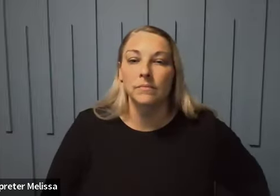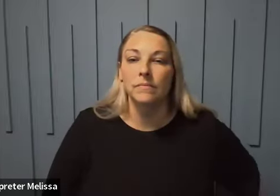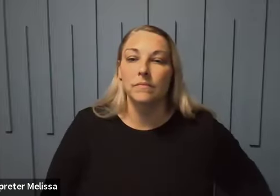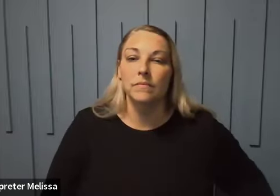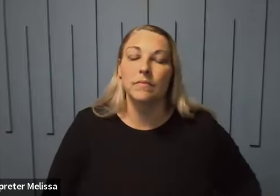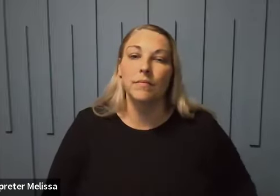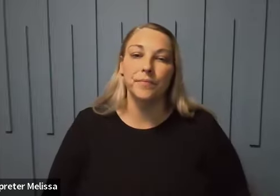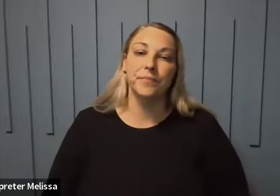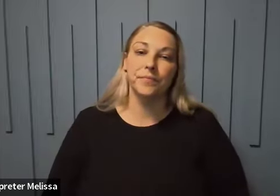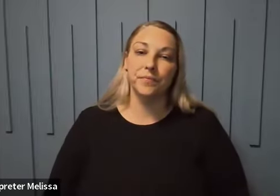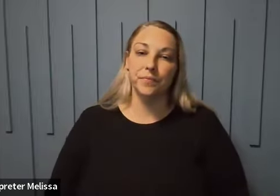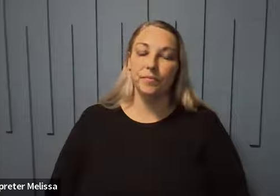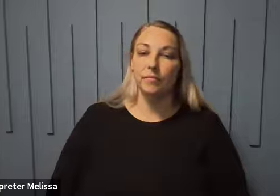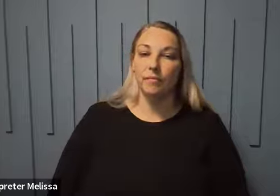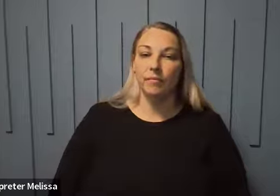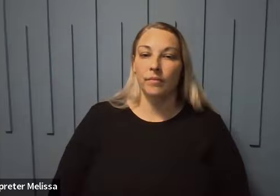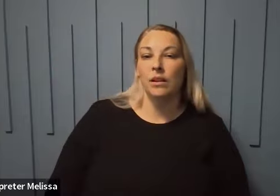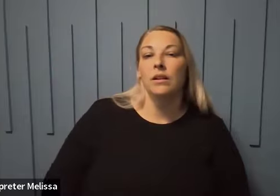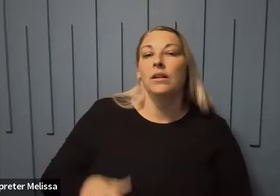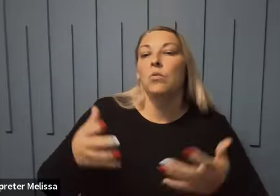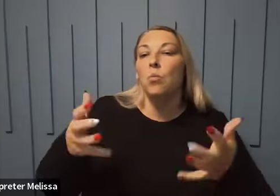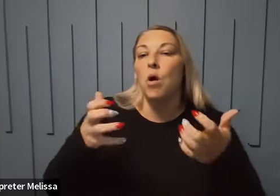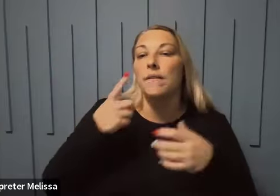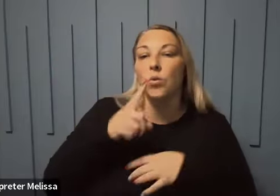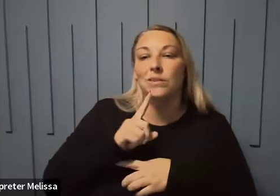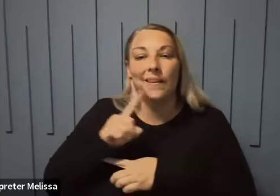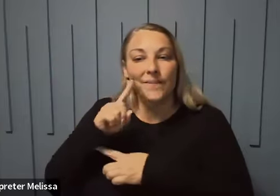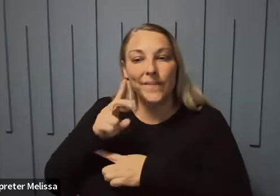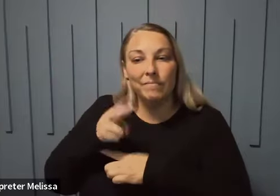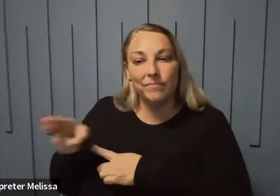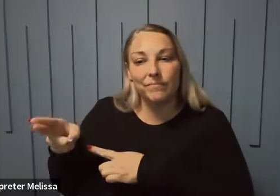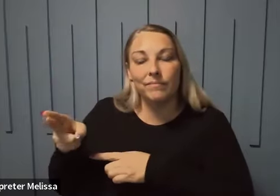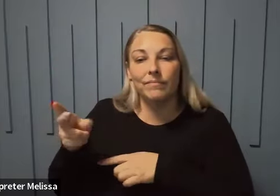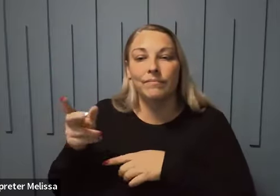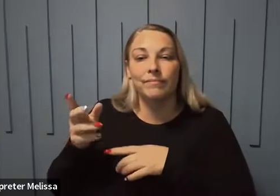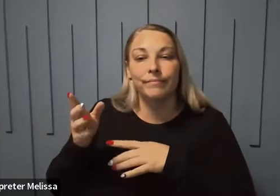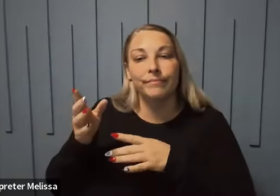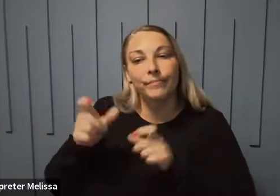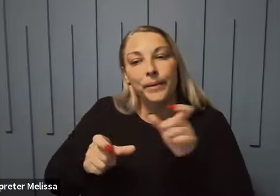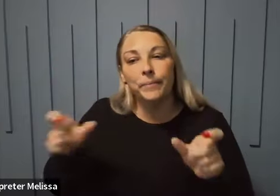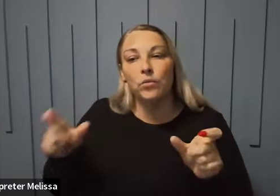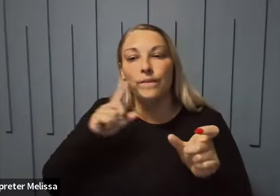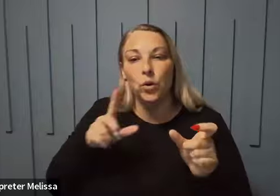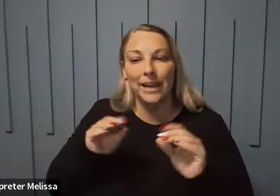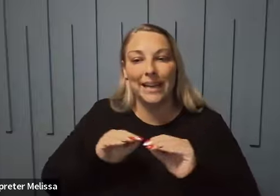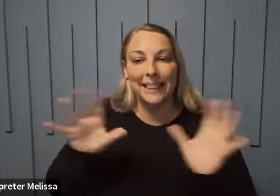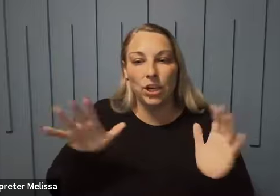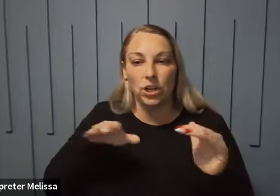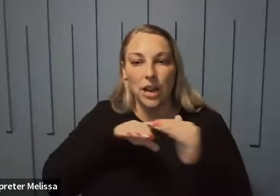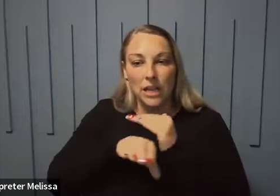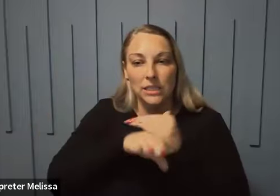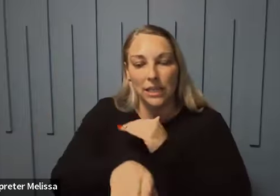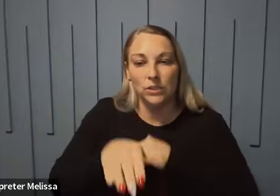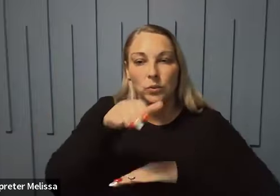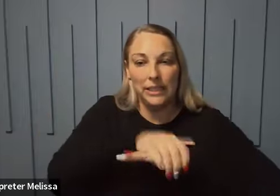He wanted a way for deaf and hard of hearing individuals to have clear access to English for the purpose of providing a way for